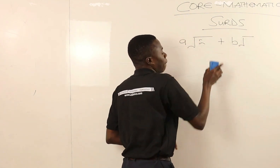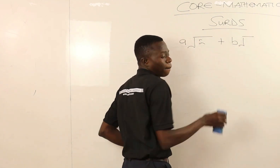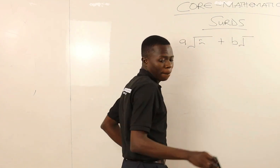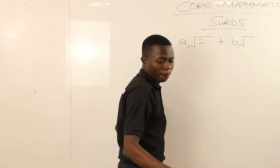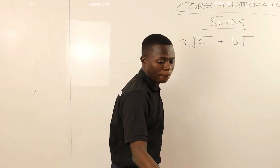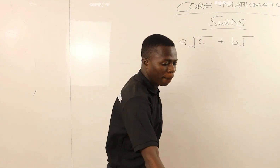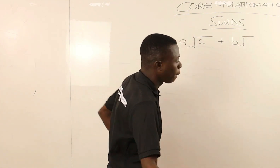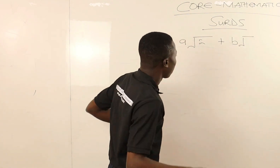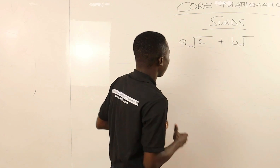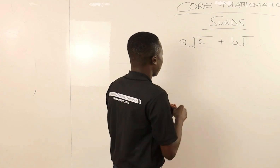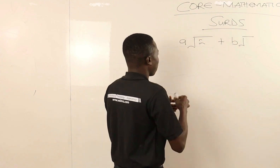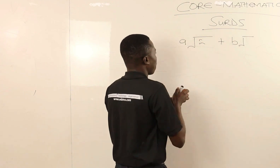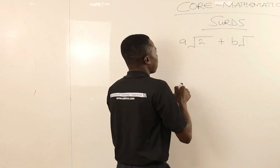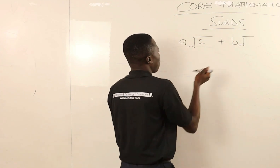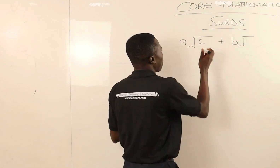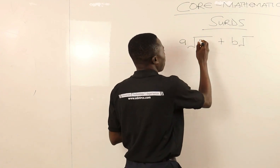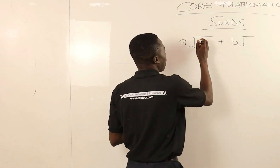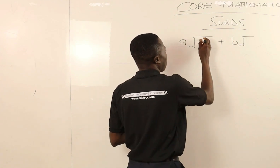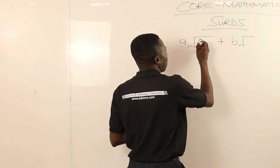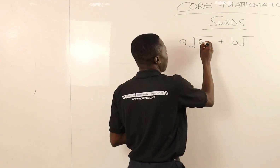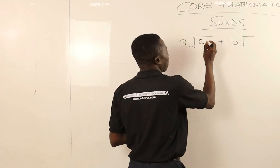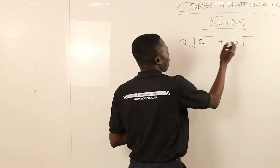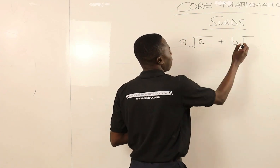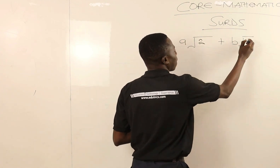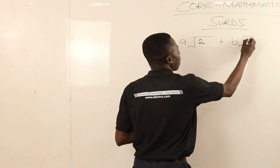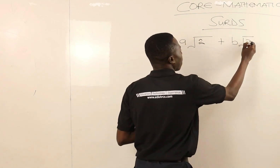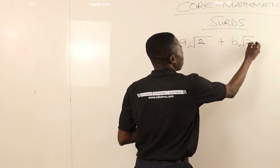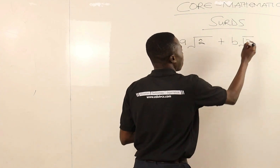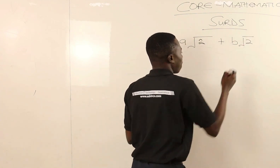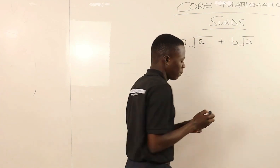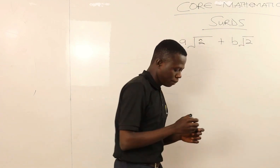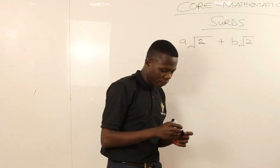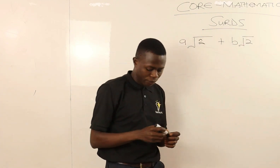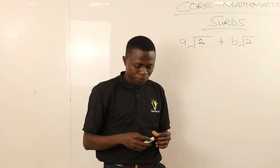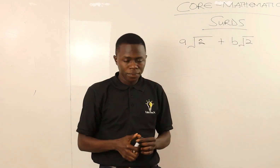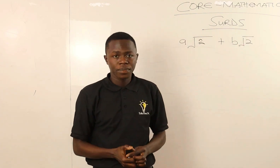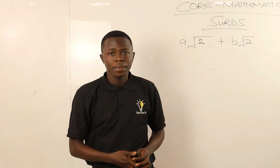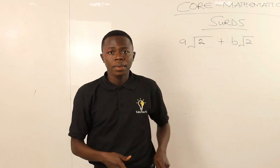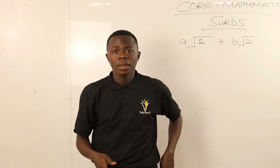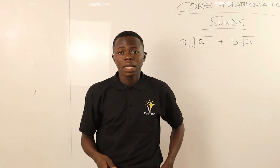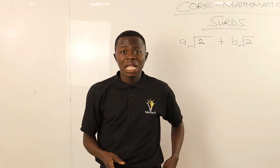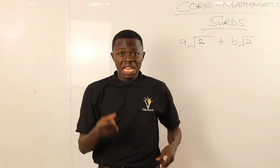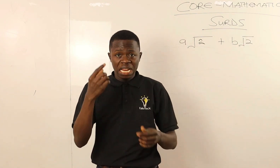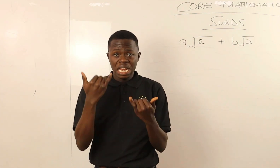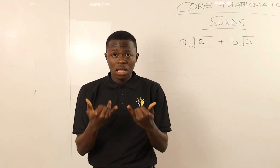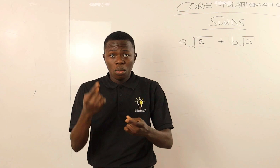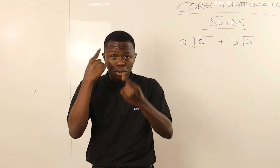same. So for the purposes of what we are going to discuss now, we would let the numbers